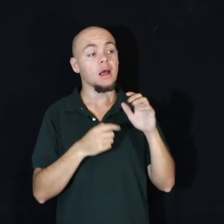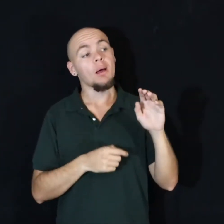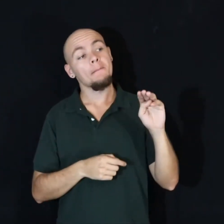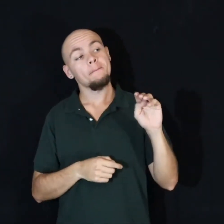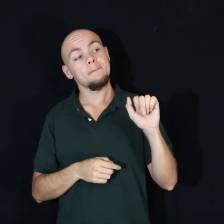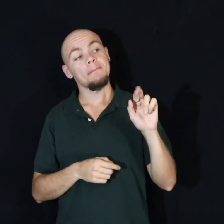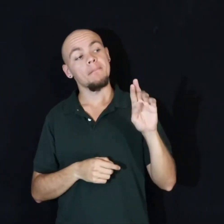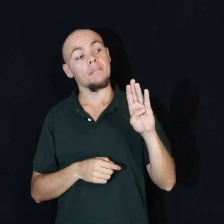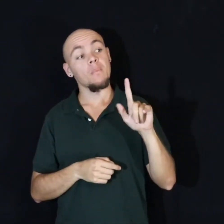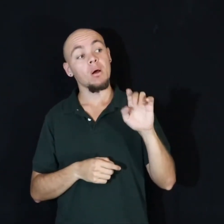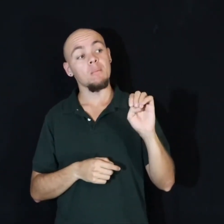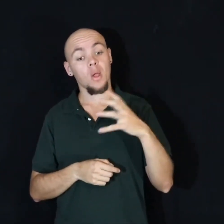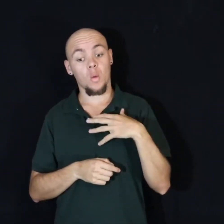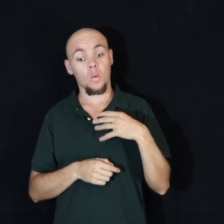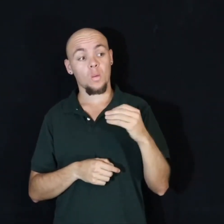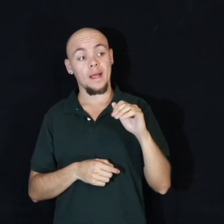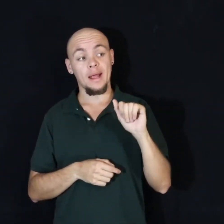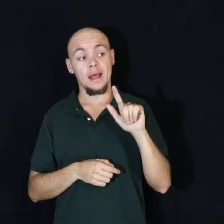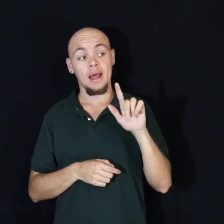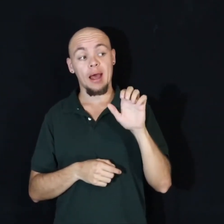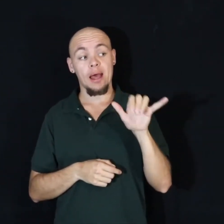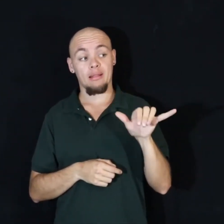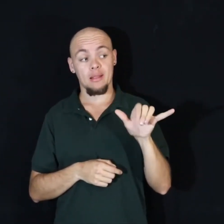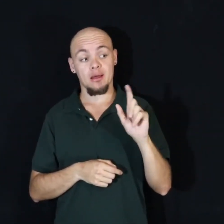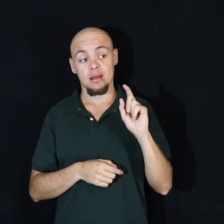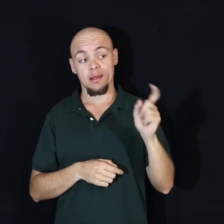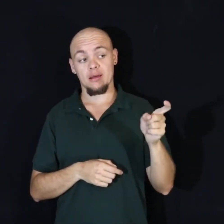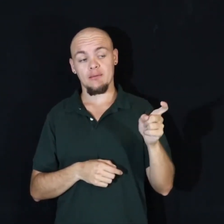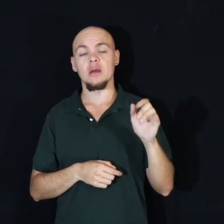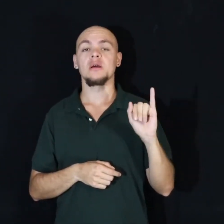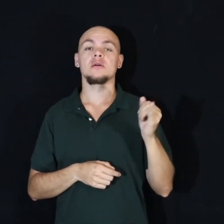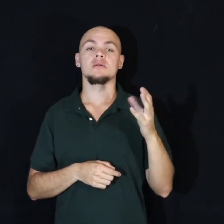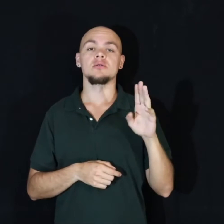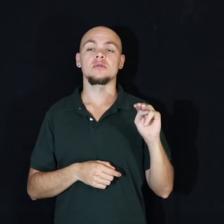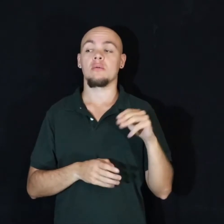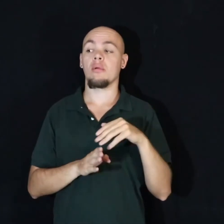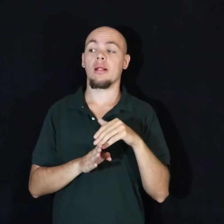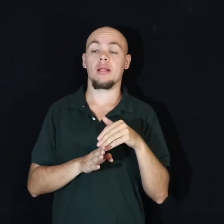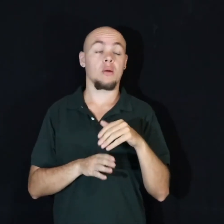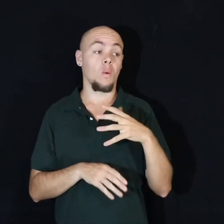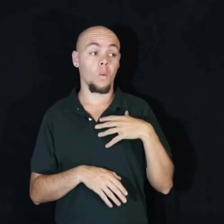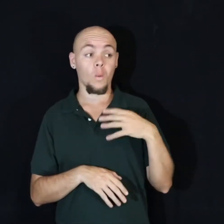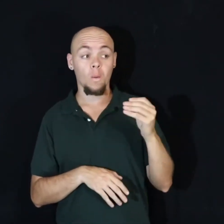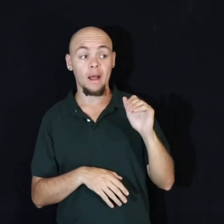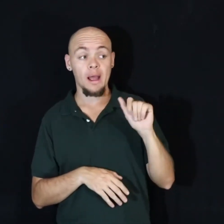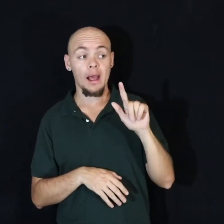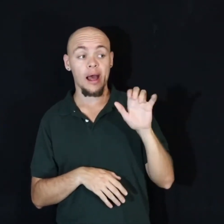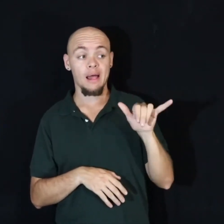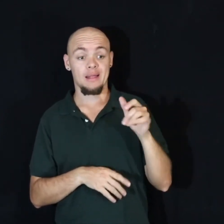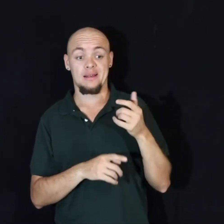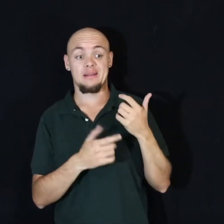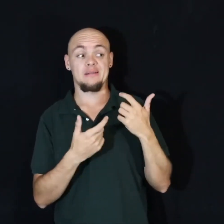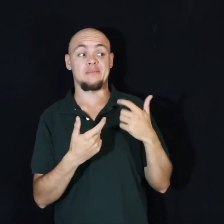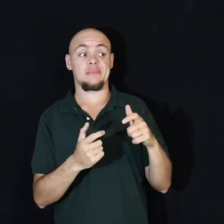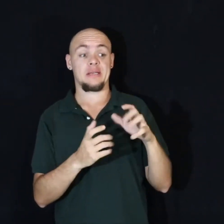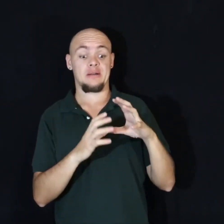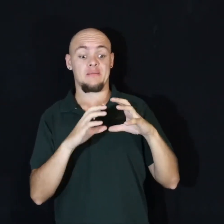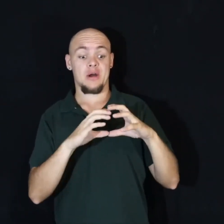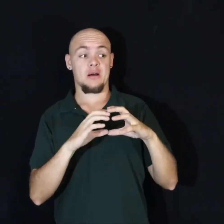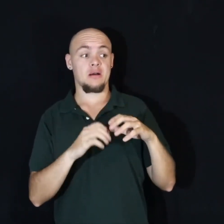alley." Jim began to waver. "White alley, Jim, and it's a bully tall." "My, that's a mighty